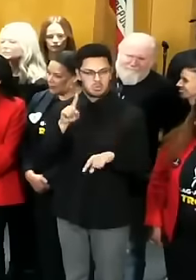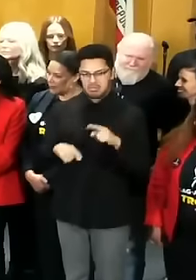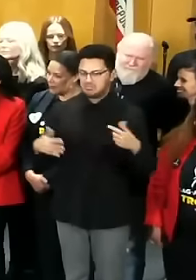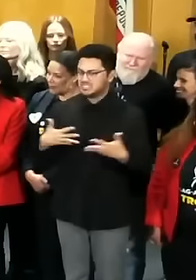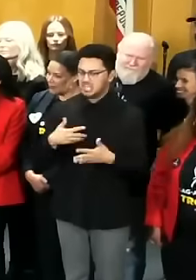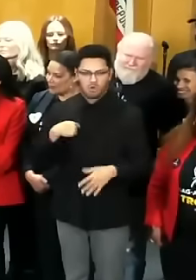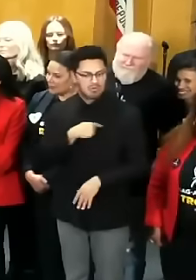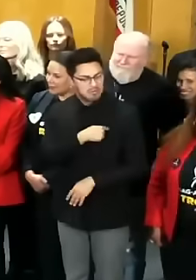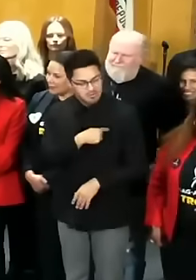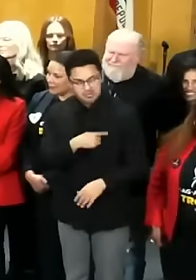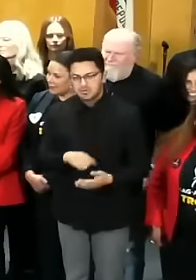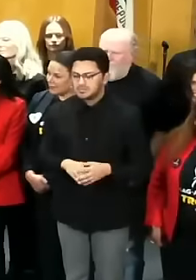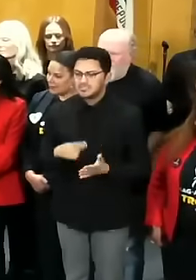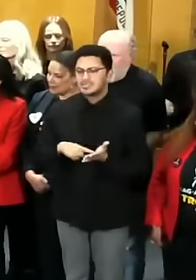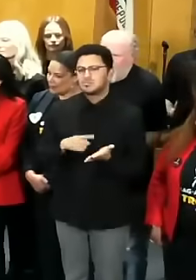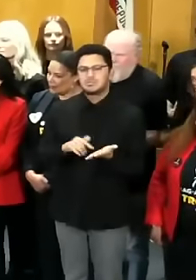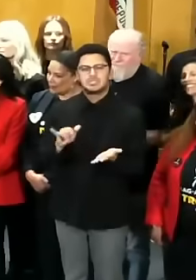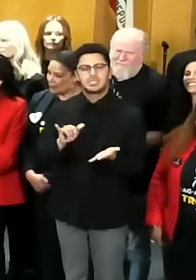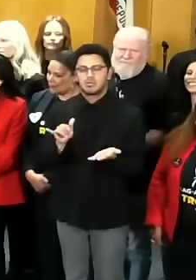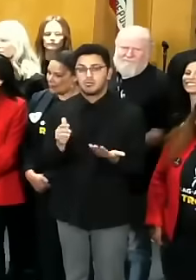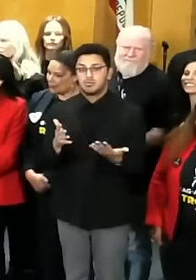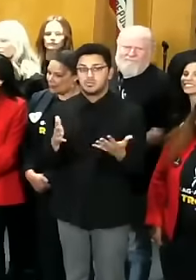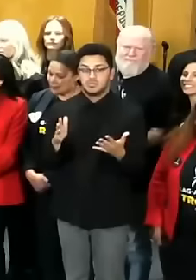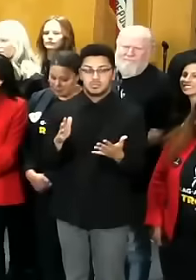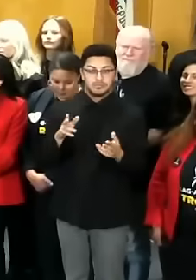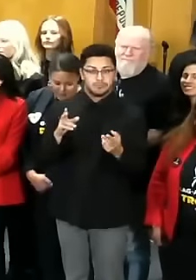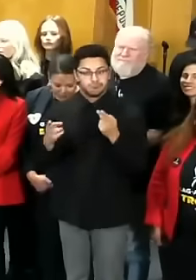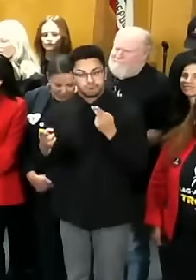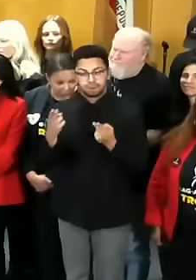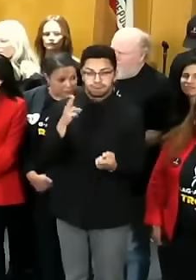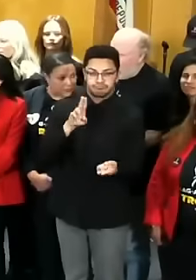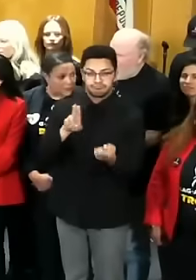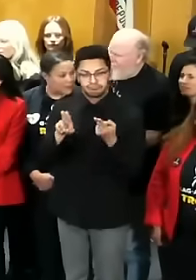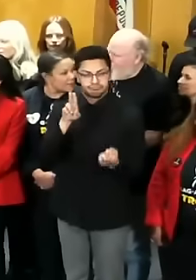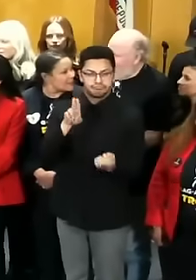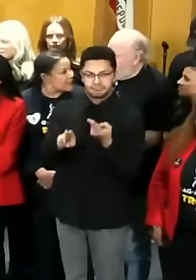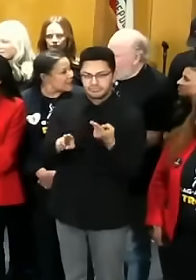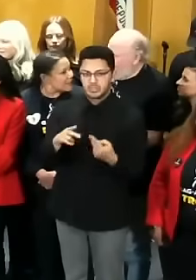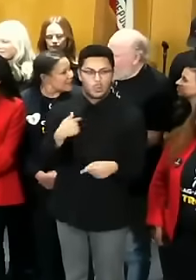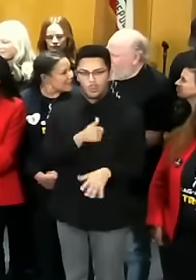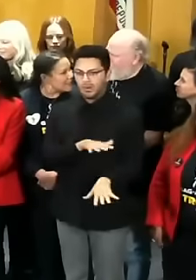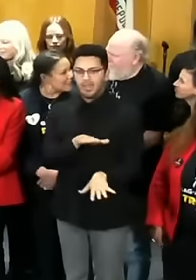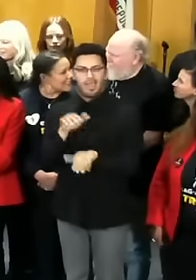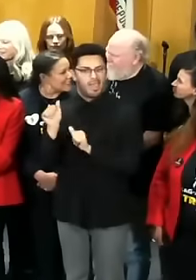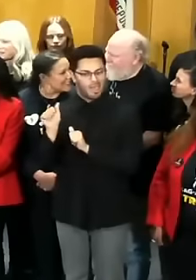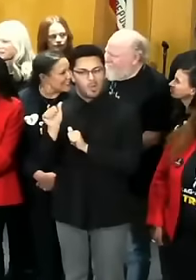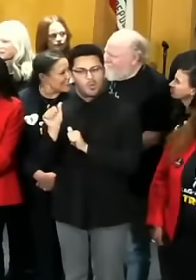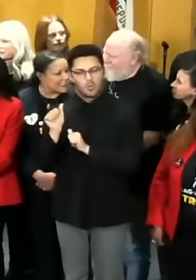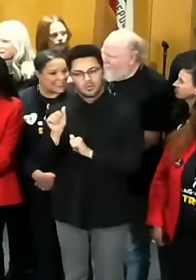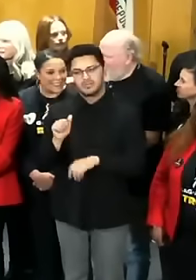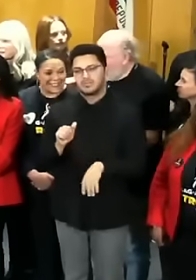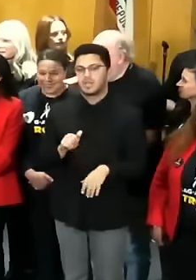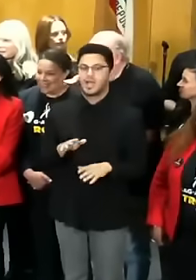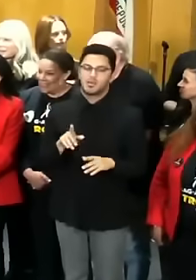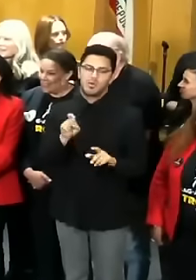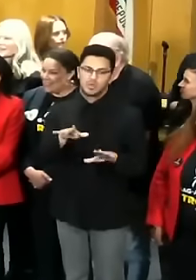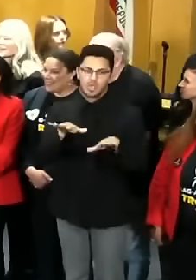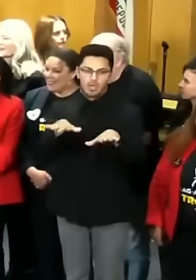intimidated. Sometimes, you know, it's like, whoa, we're out of here, you know, and it's like, hey, dial it